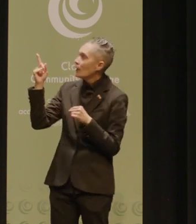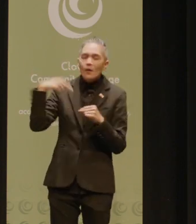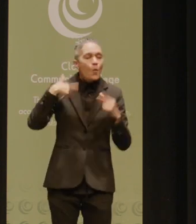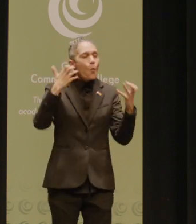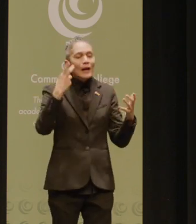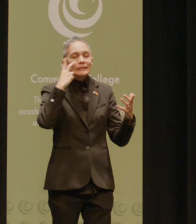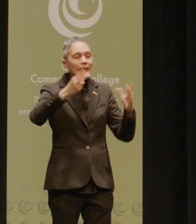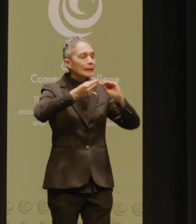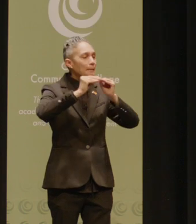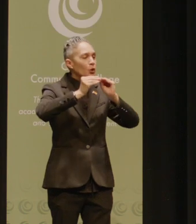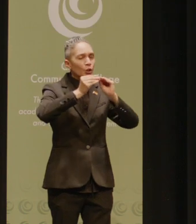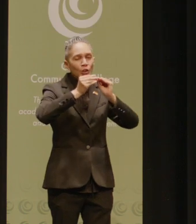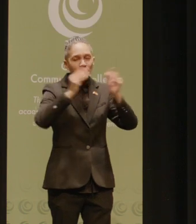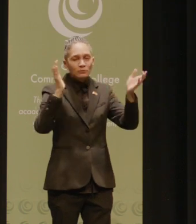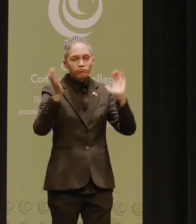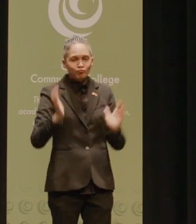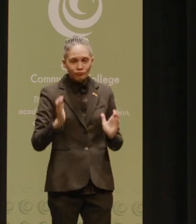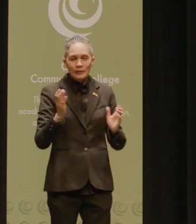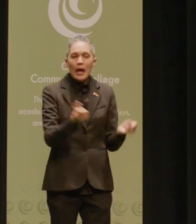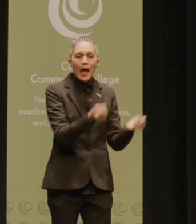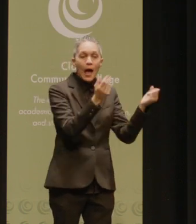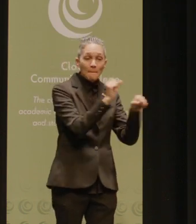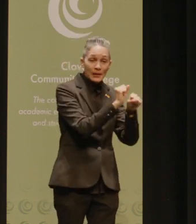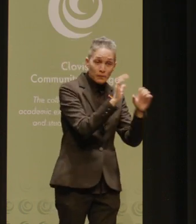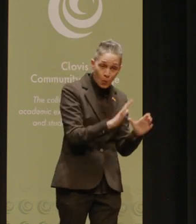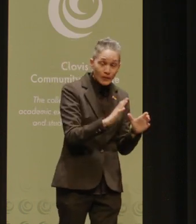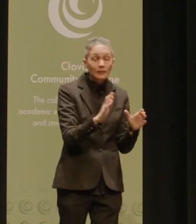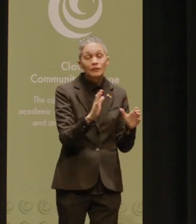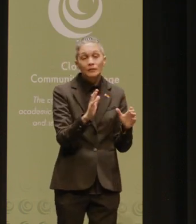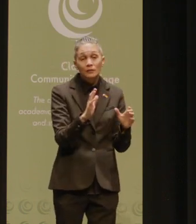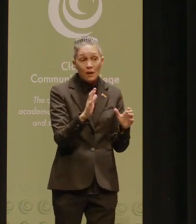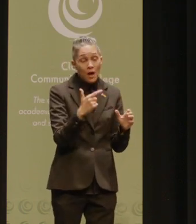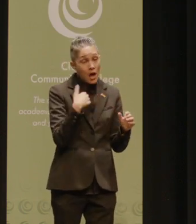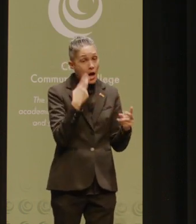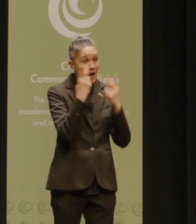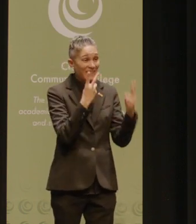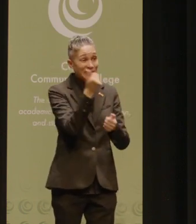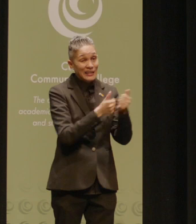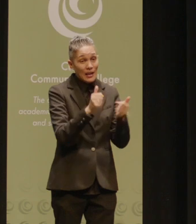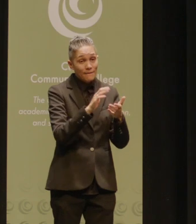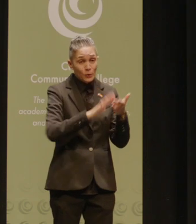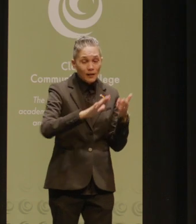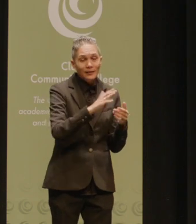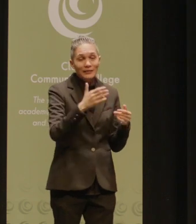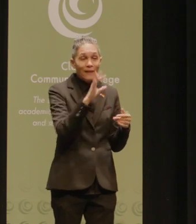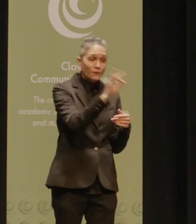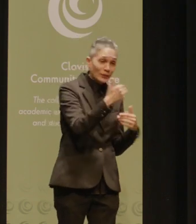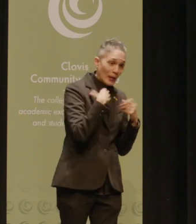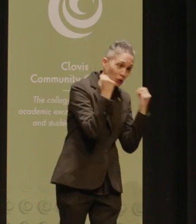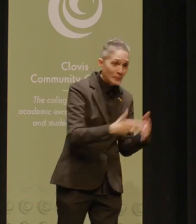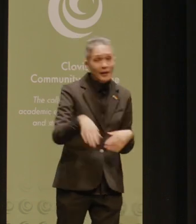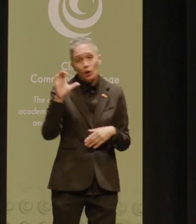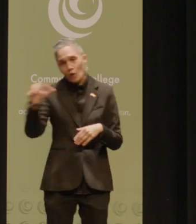ratio of employees and where they're at, because I've been at every college and everybody's like, Fresno gets too many, Clovis has too many, Madera